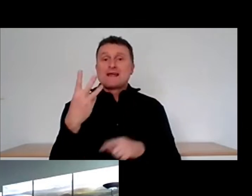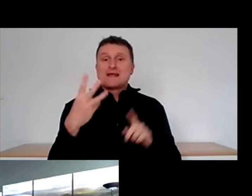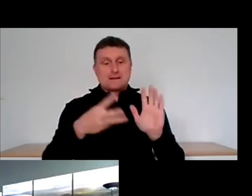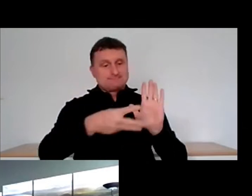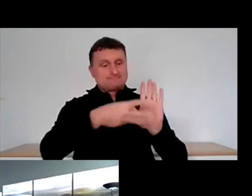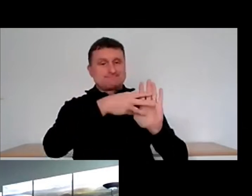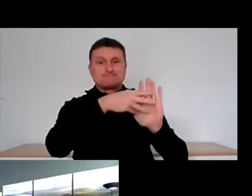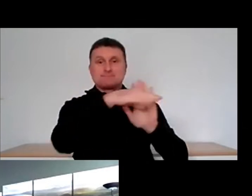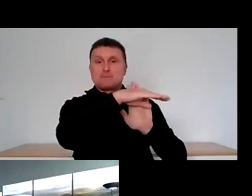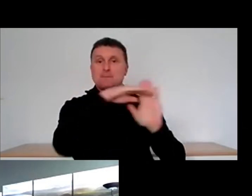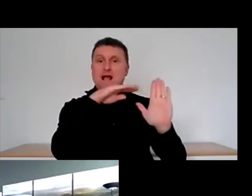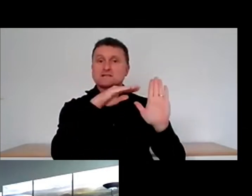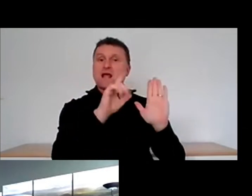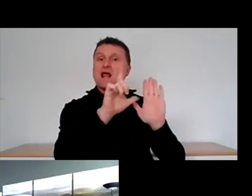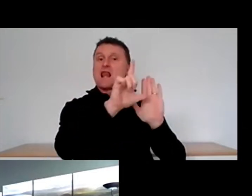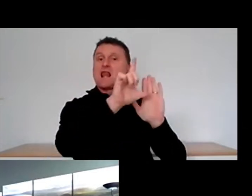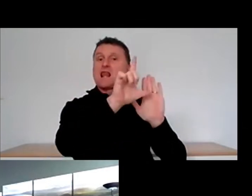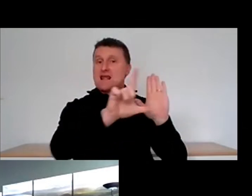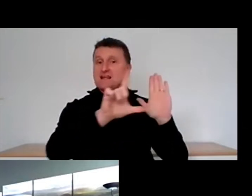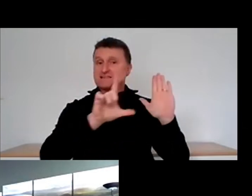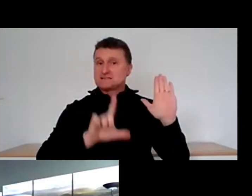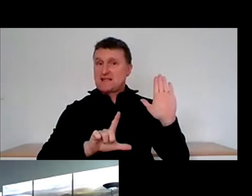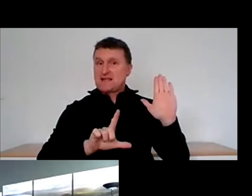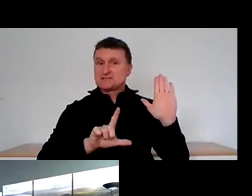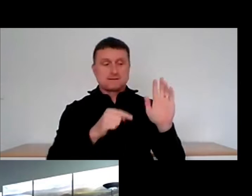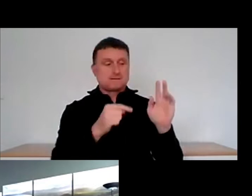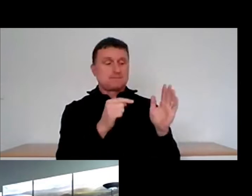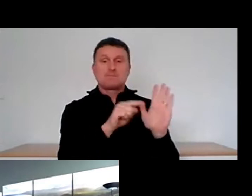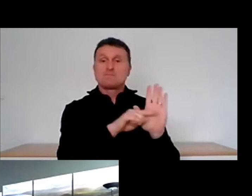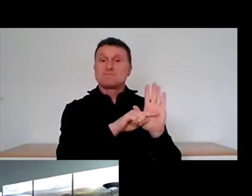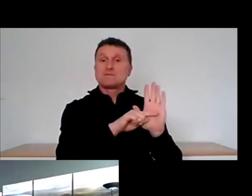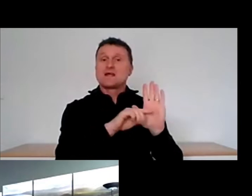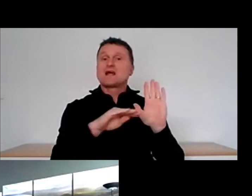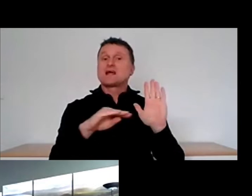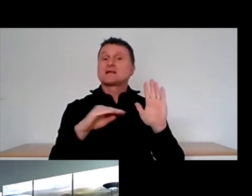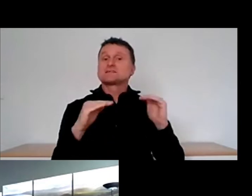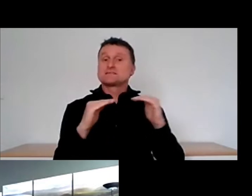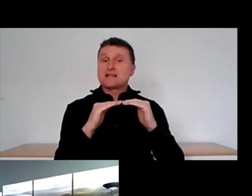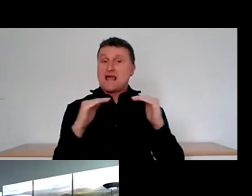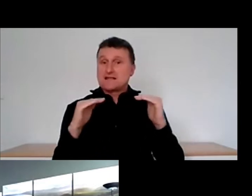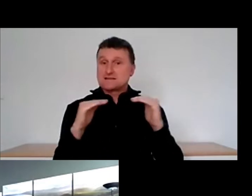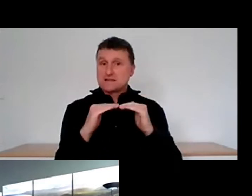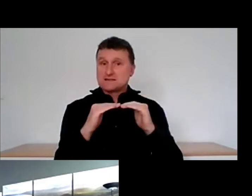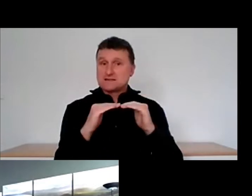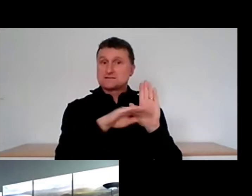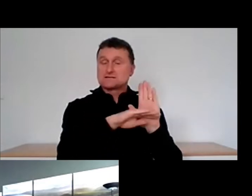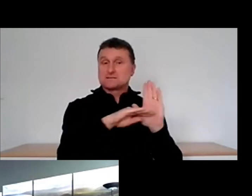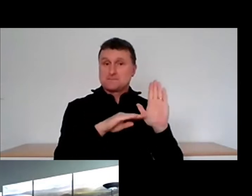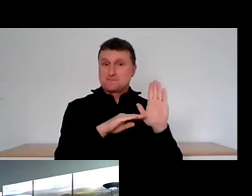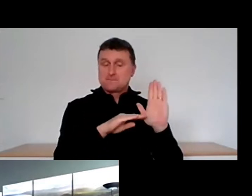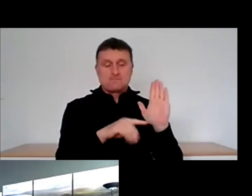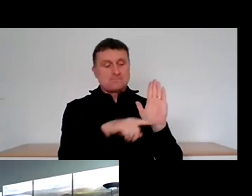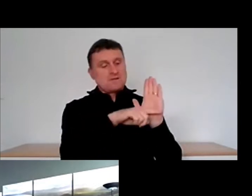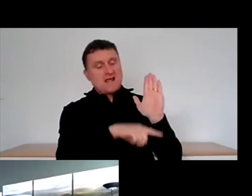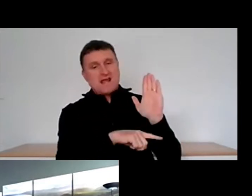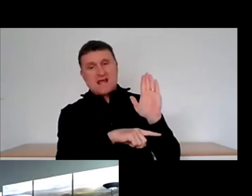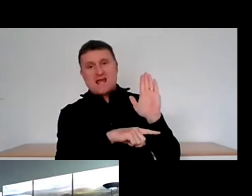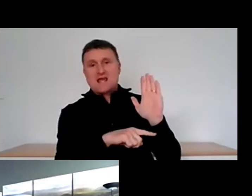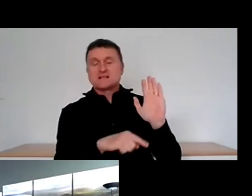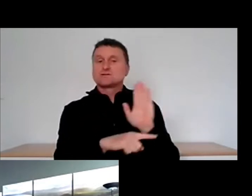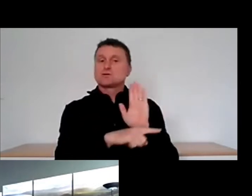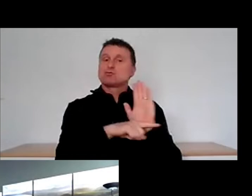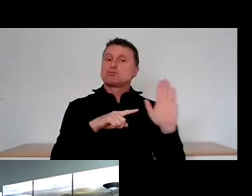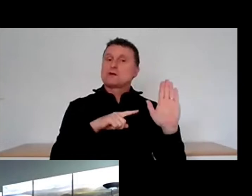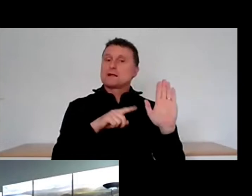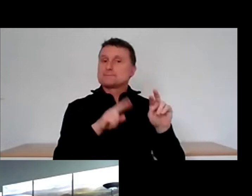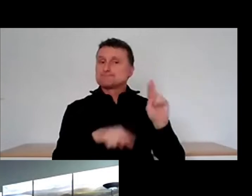legislation, the standards, and the regulator. So they're sort of the infrastructure bits that